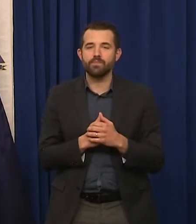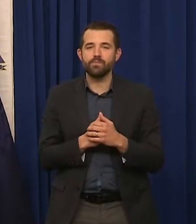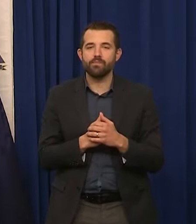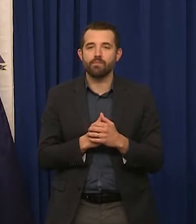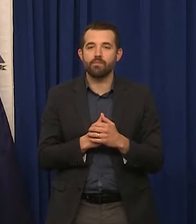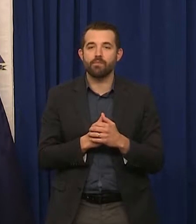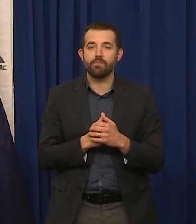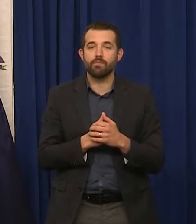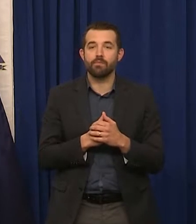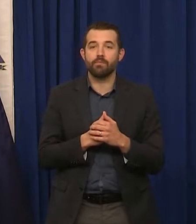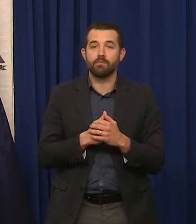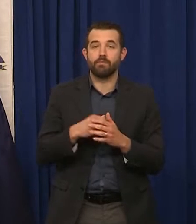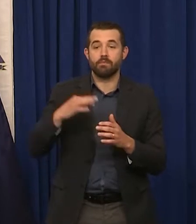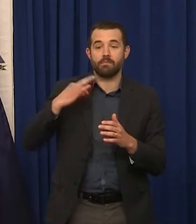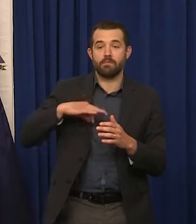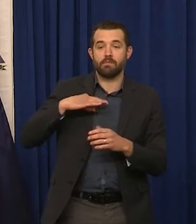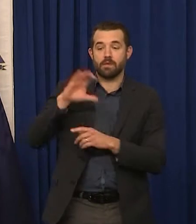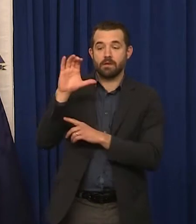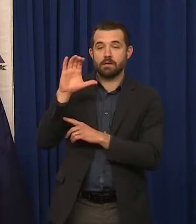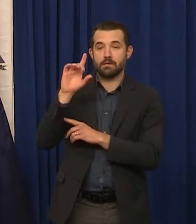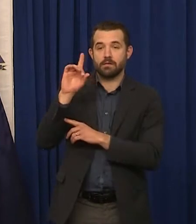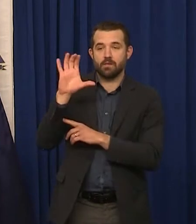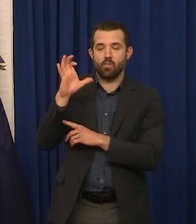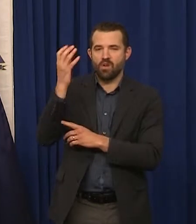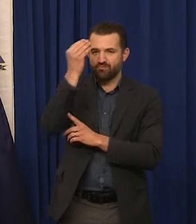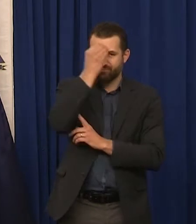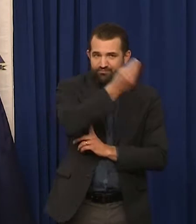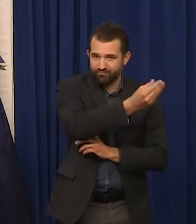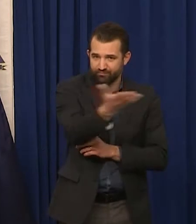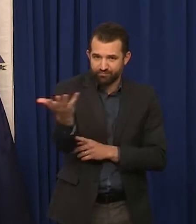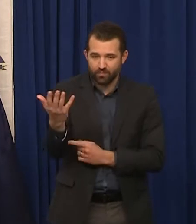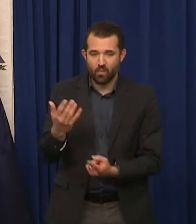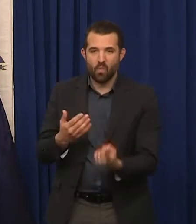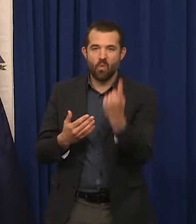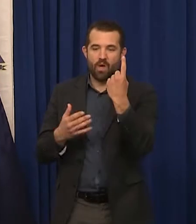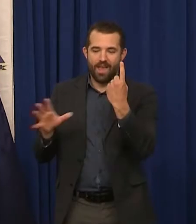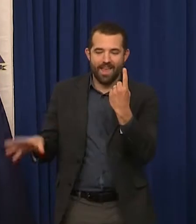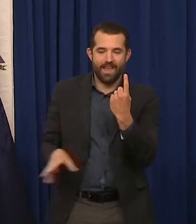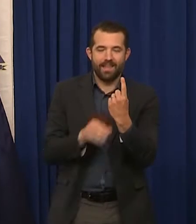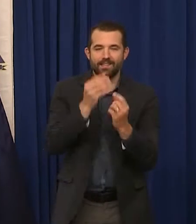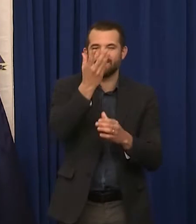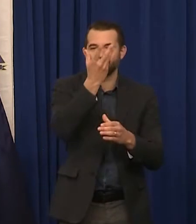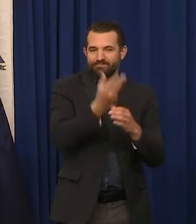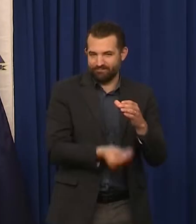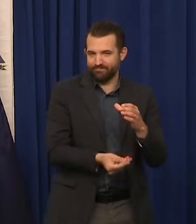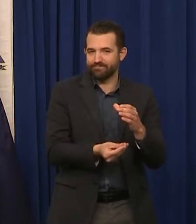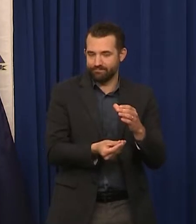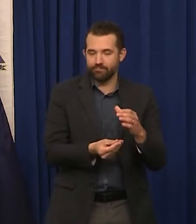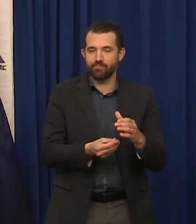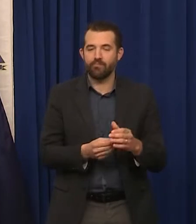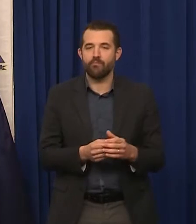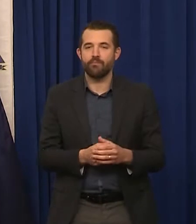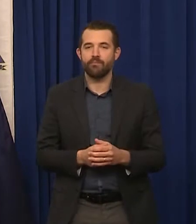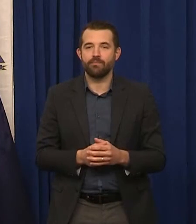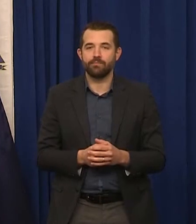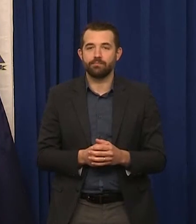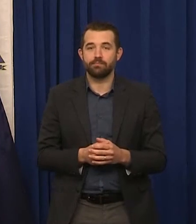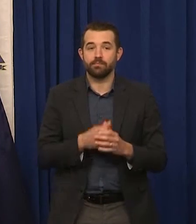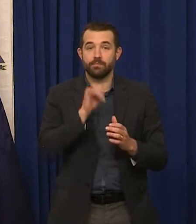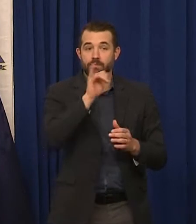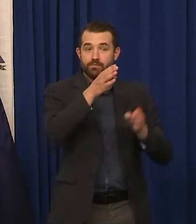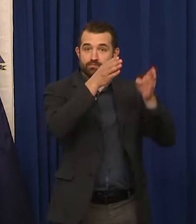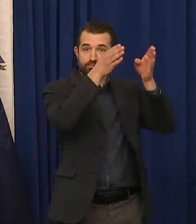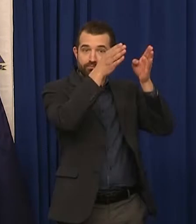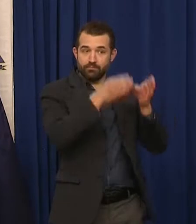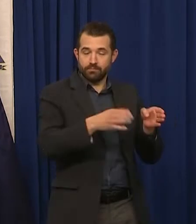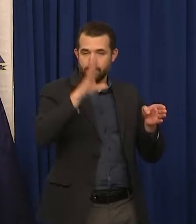is reporting an additional individual with COVID-19 who passed away. This individual was a man